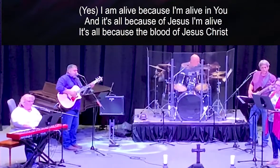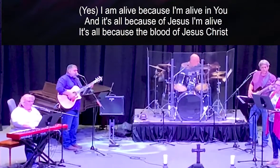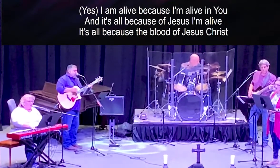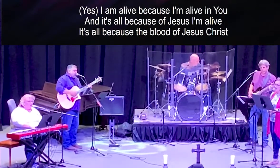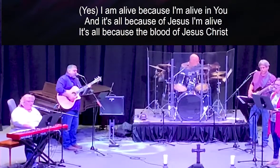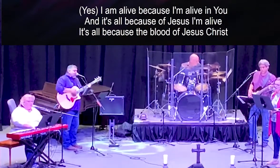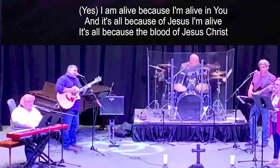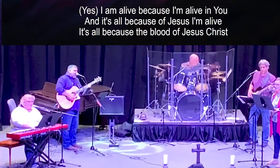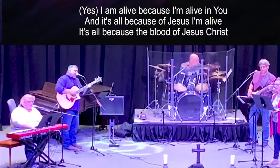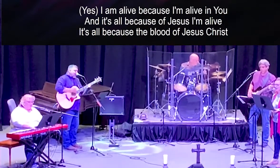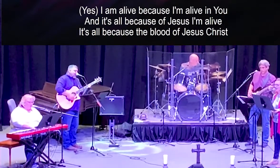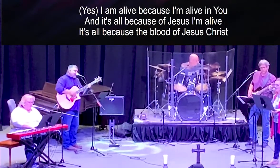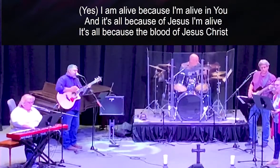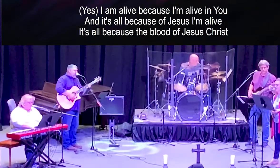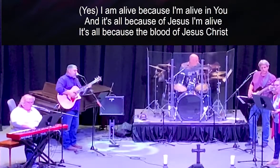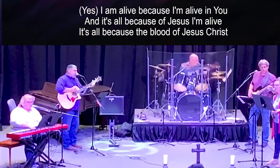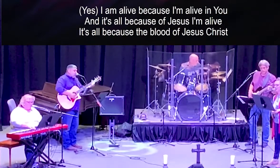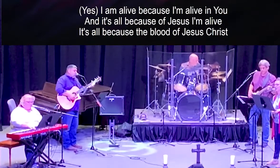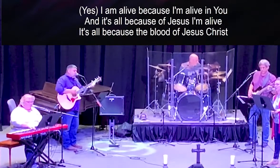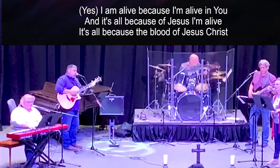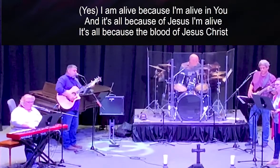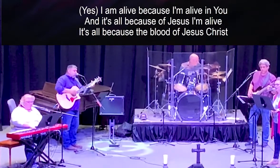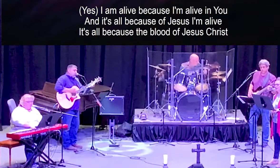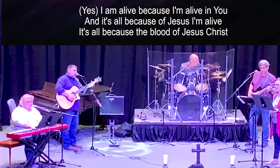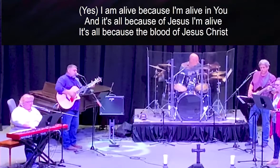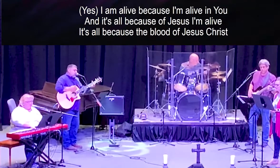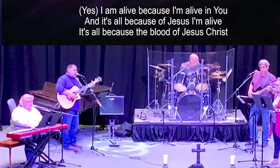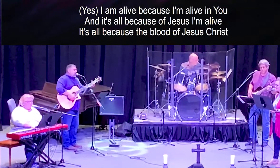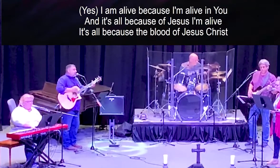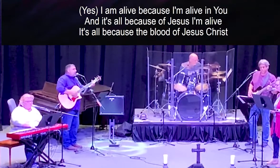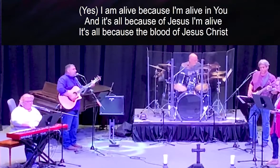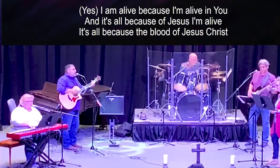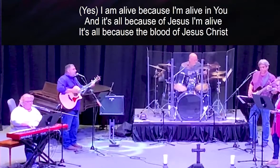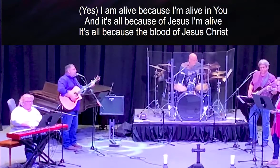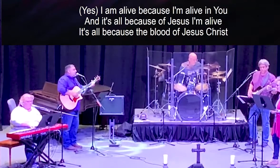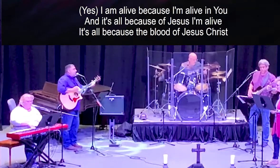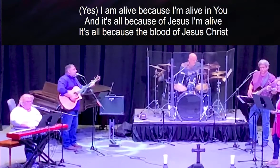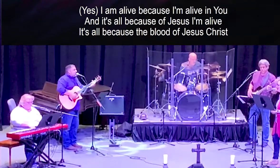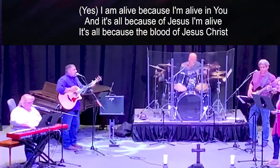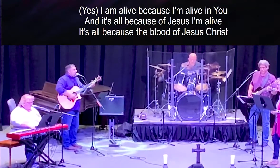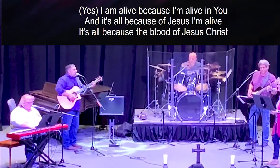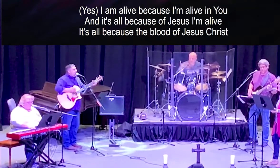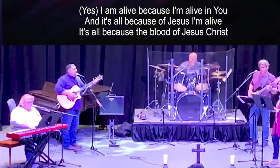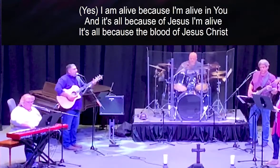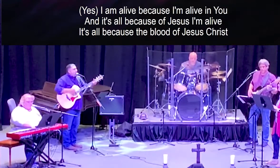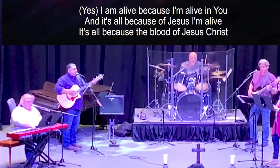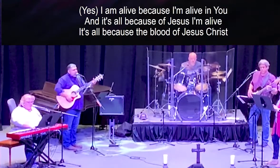Jesus.